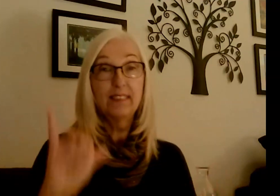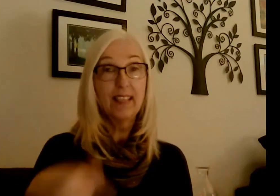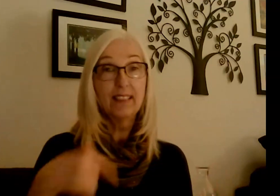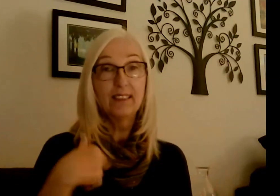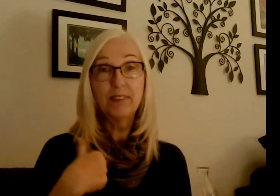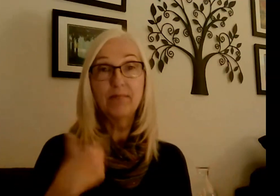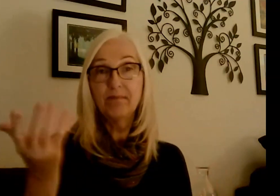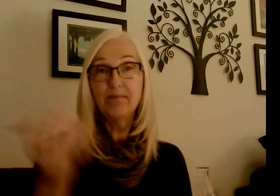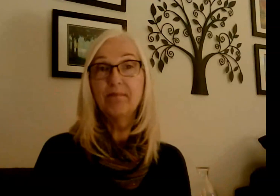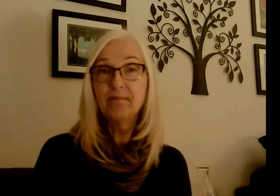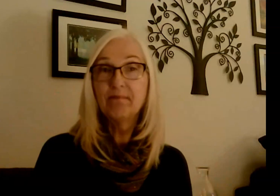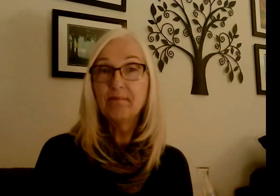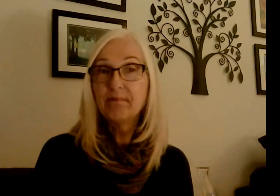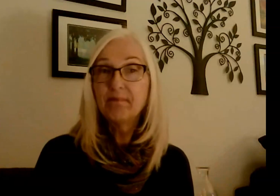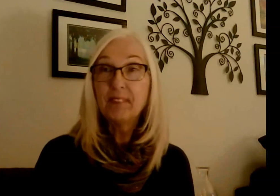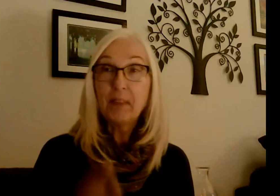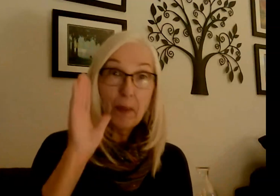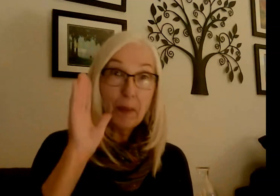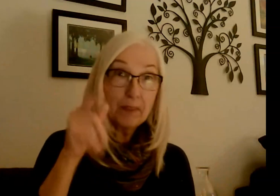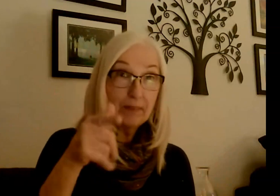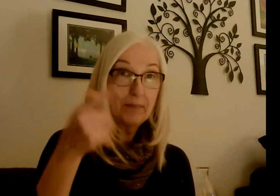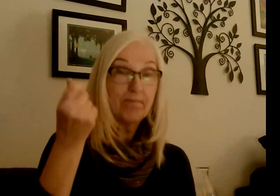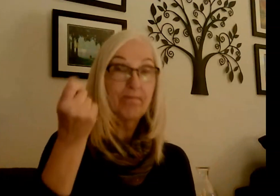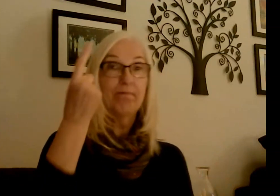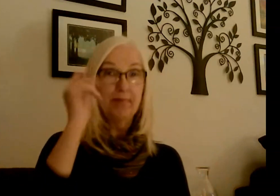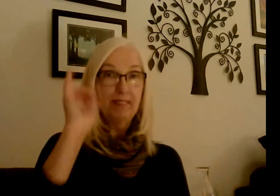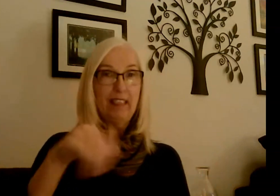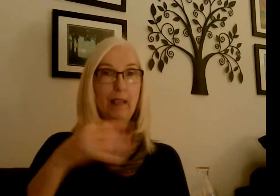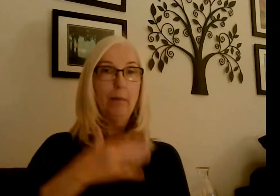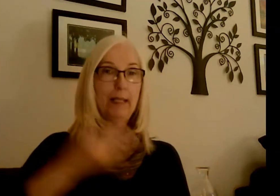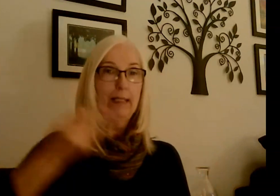I'm fine, and I really have enjoyed this process. I hope this